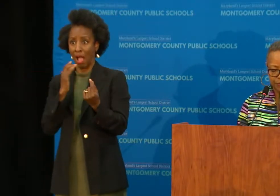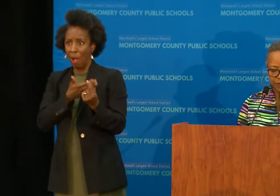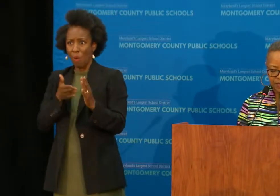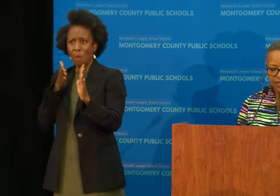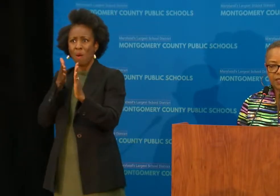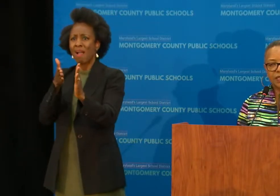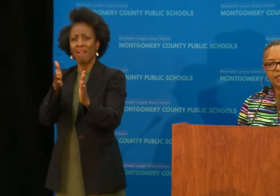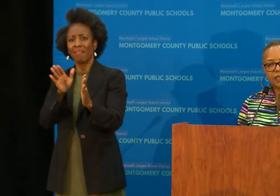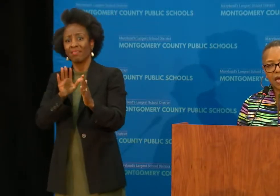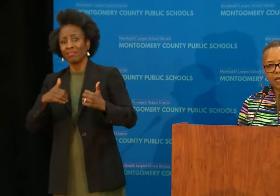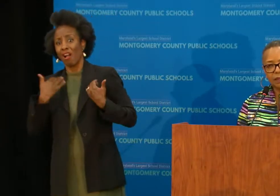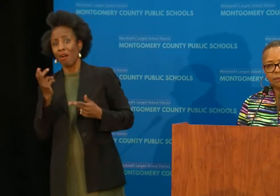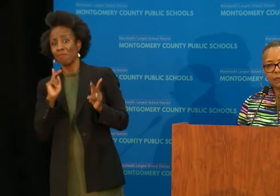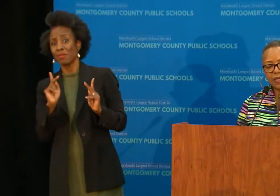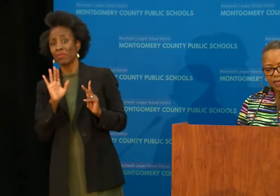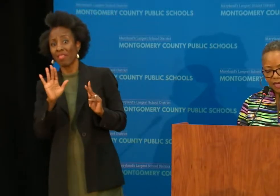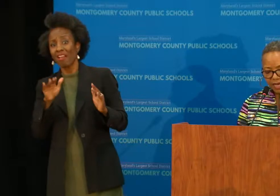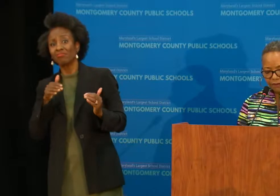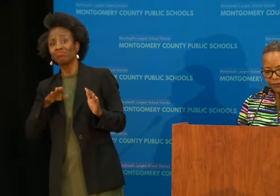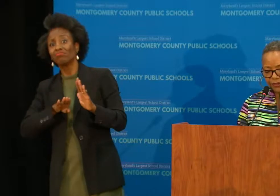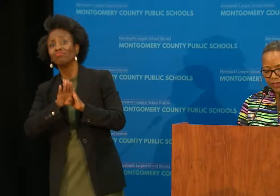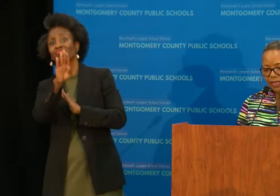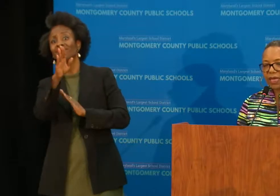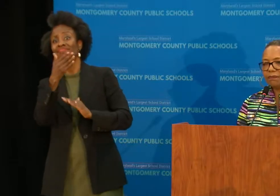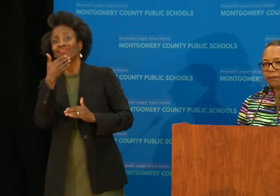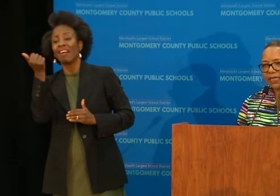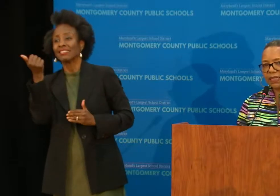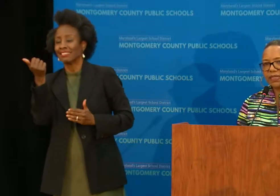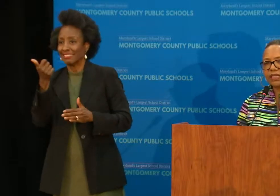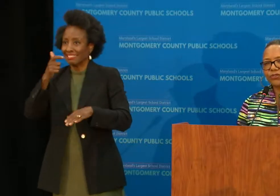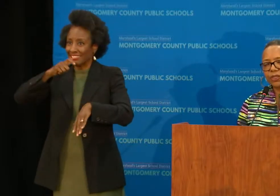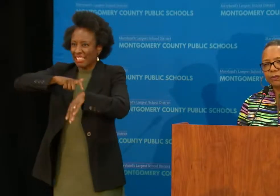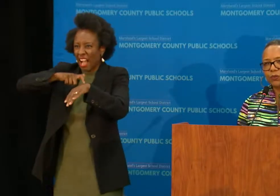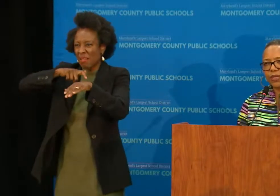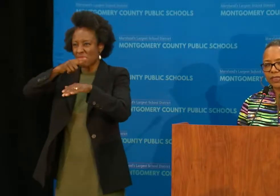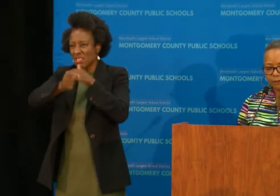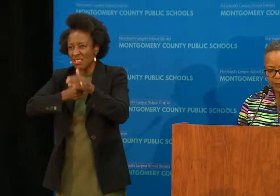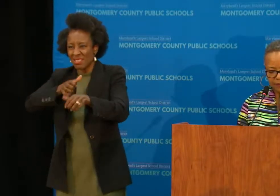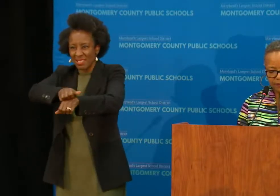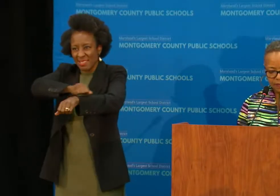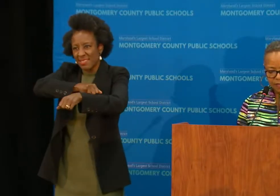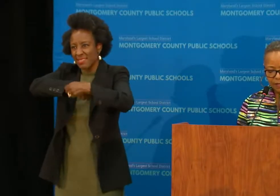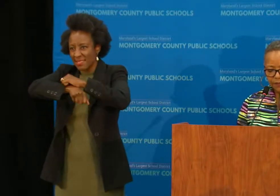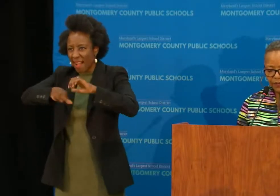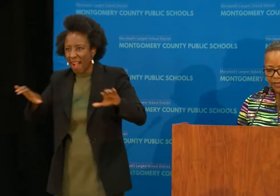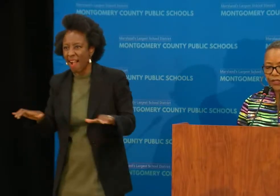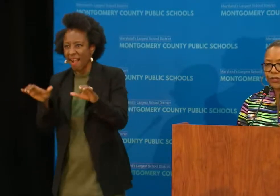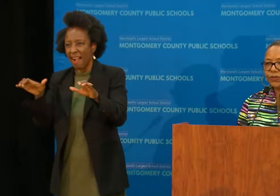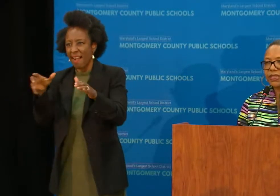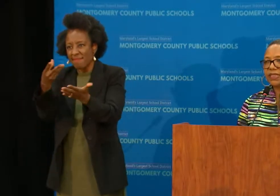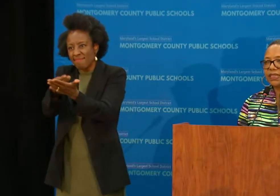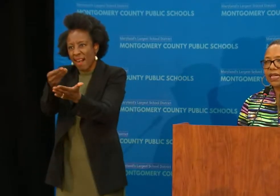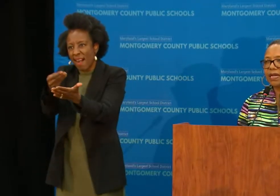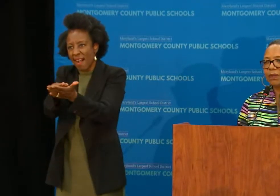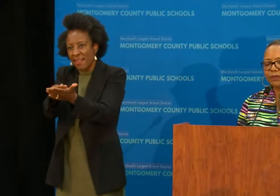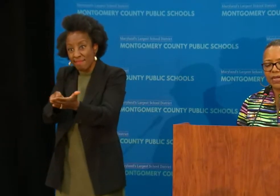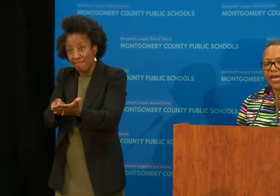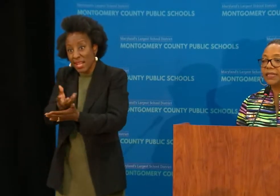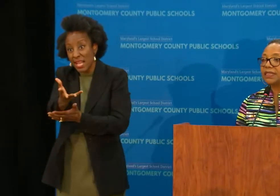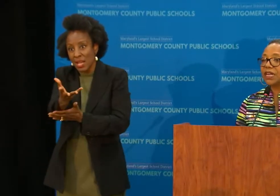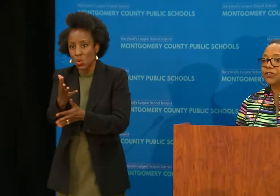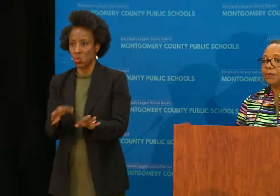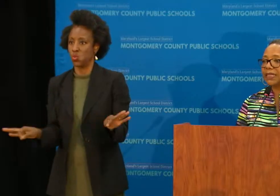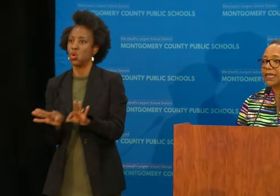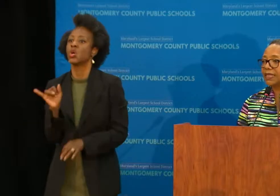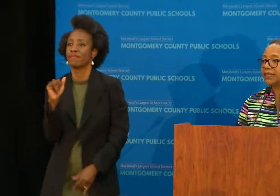young people is time, effort, and money extremely well spent. Thank you, and at this time, I'm going